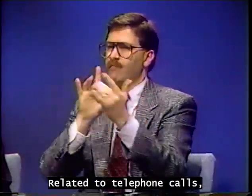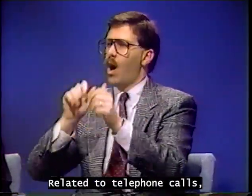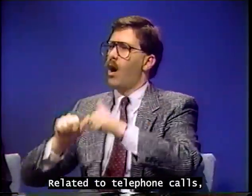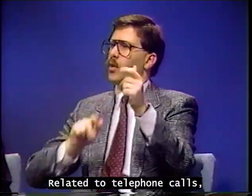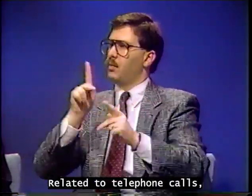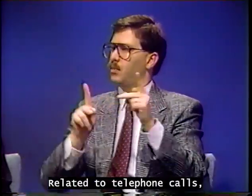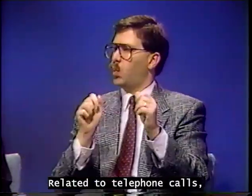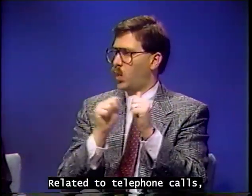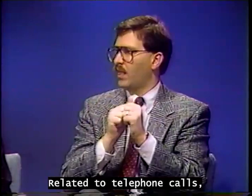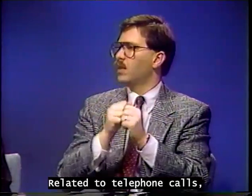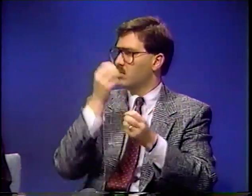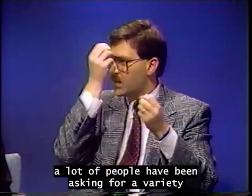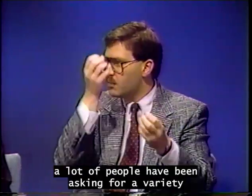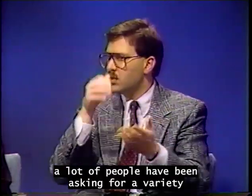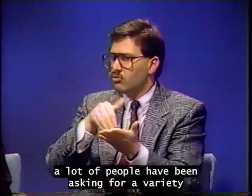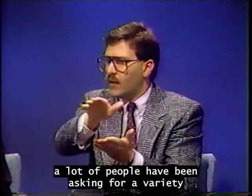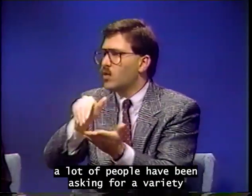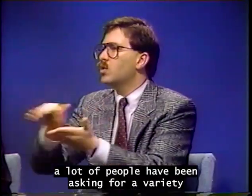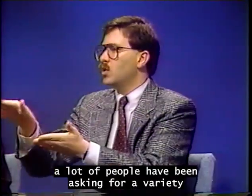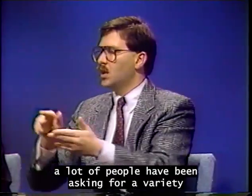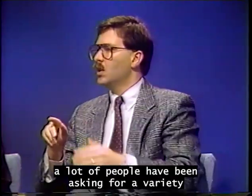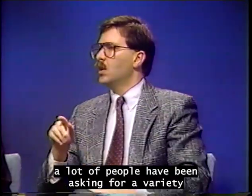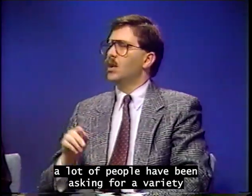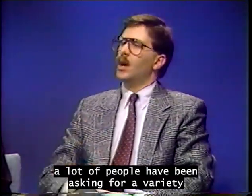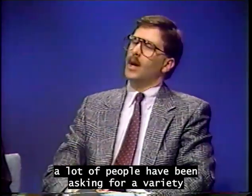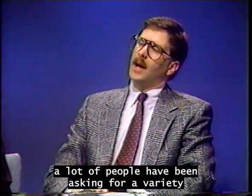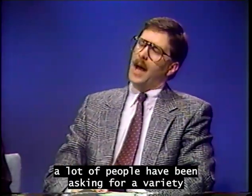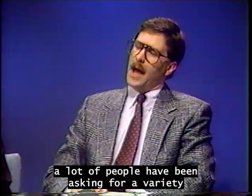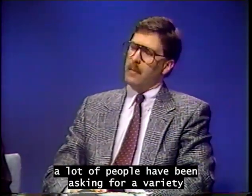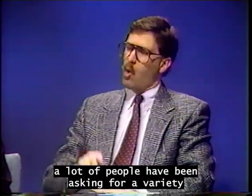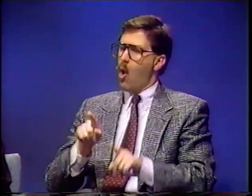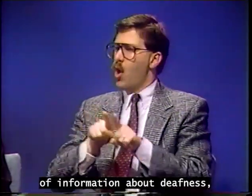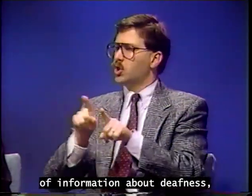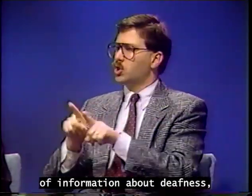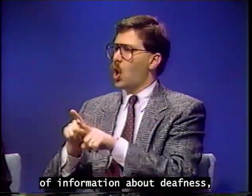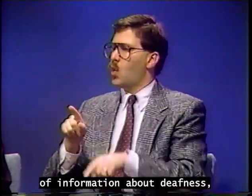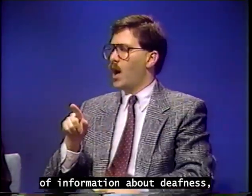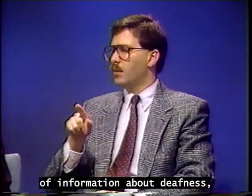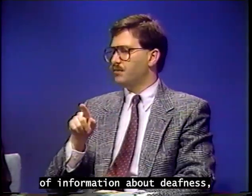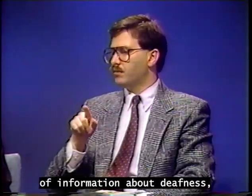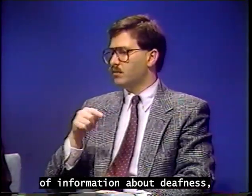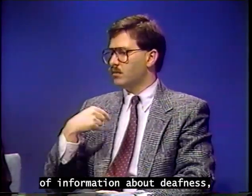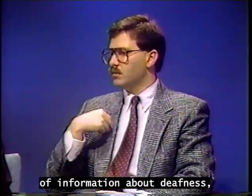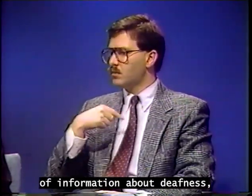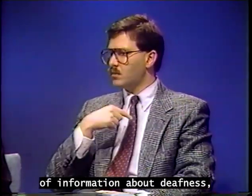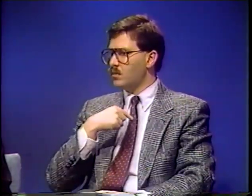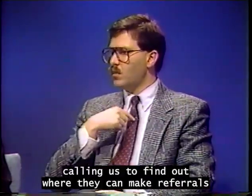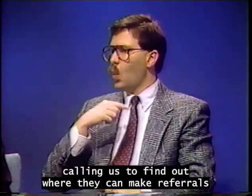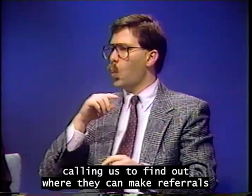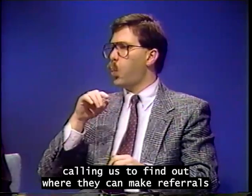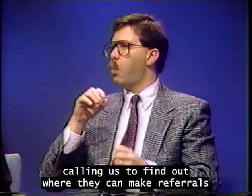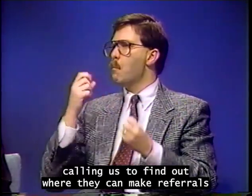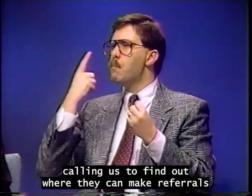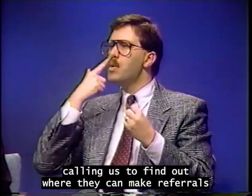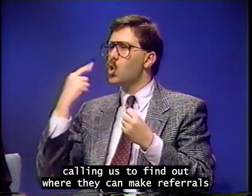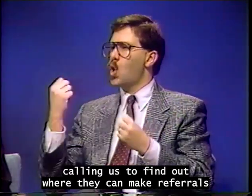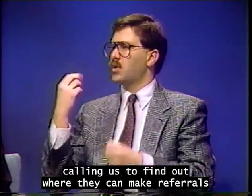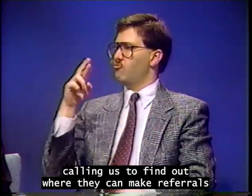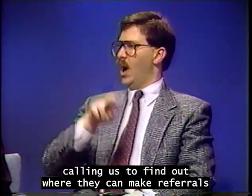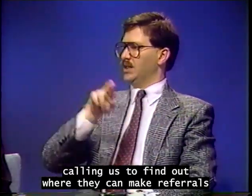Related to telephone calls, a lot of people have been asking for a variety of information about deafness, calling us to find out